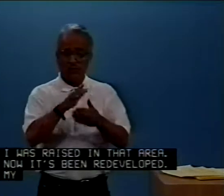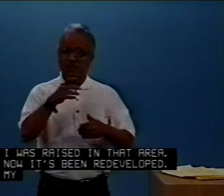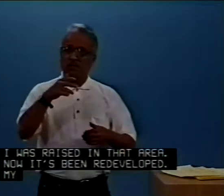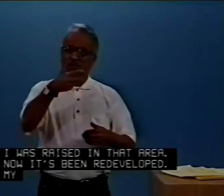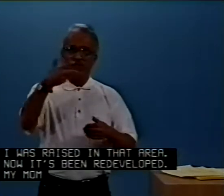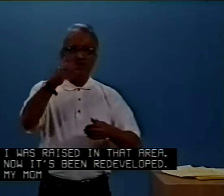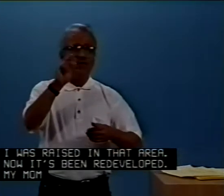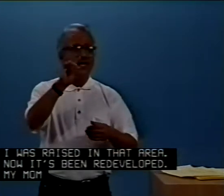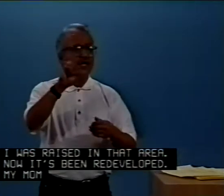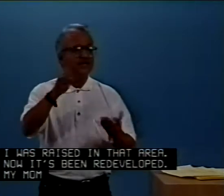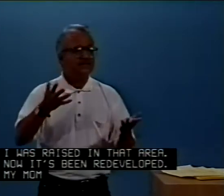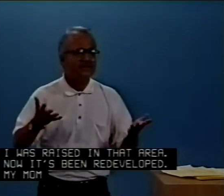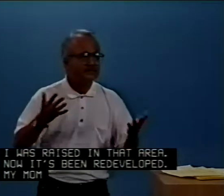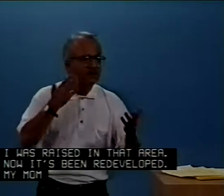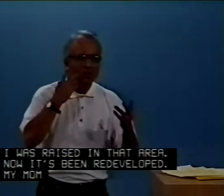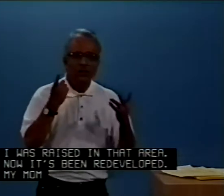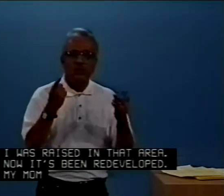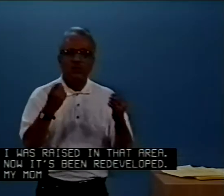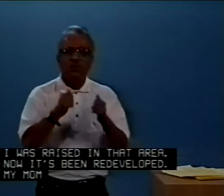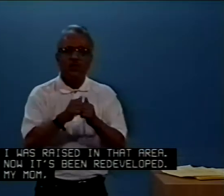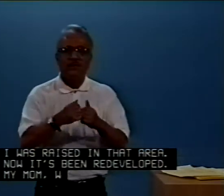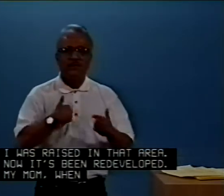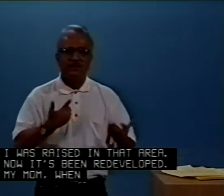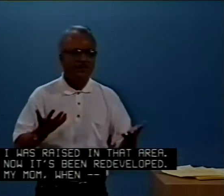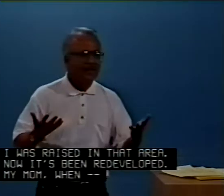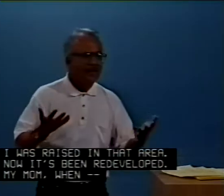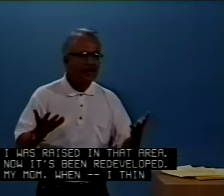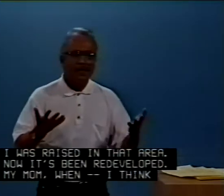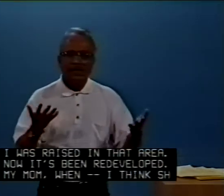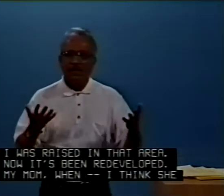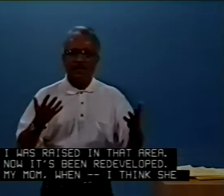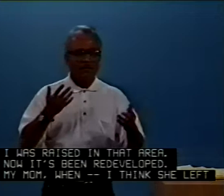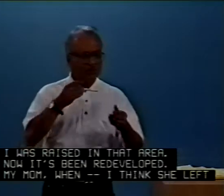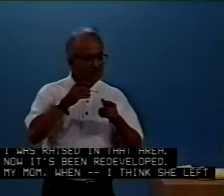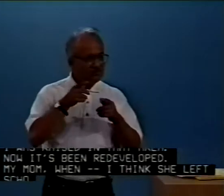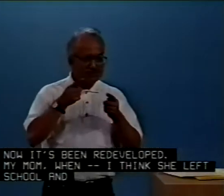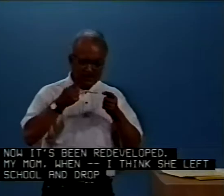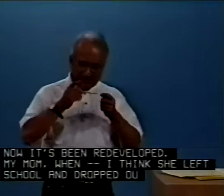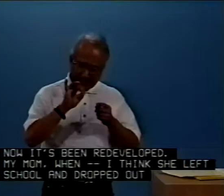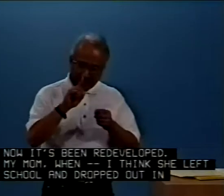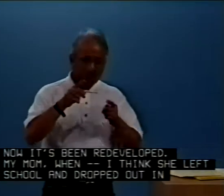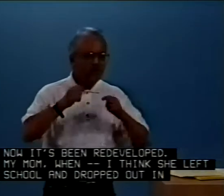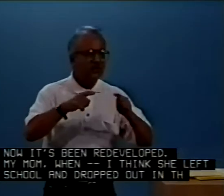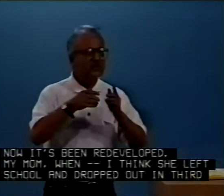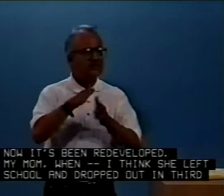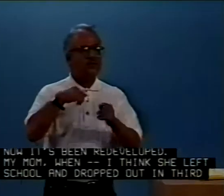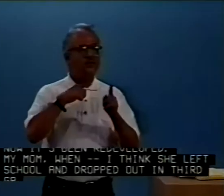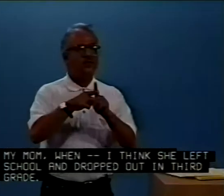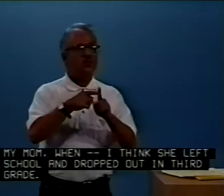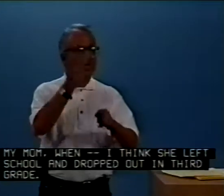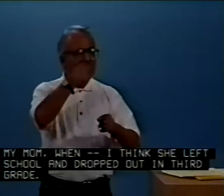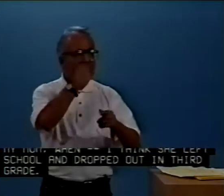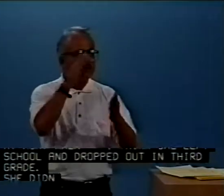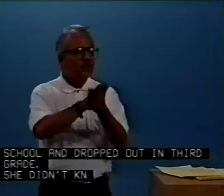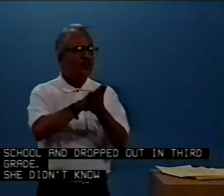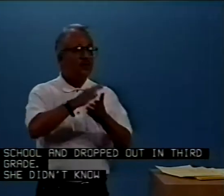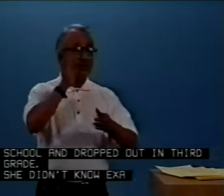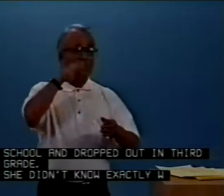when I think she left school and dropped out in third grade, she didn't know exactly what to do with me. She sent me to